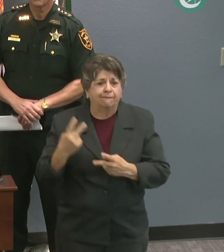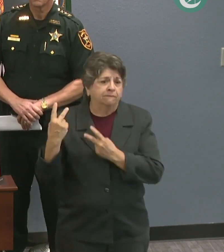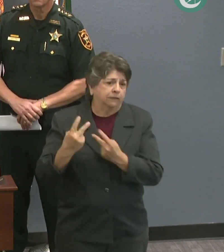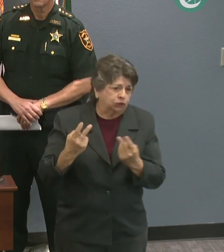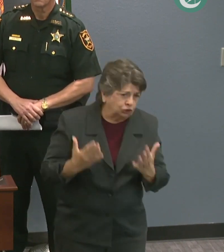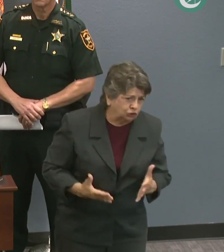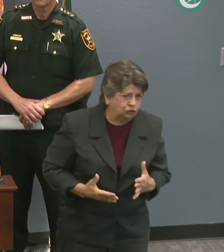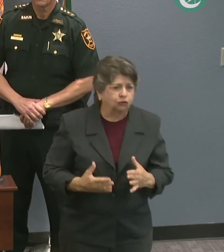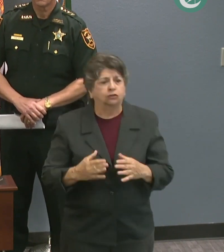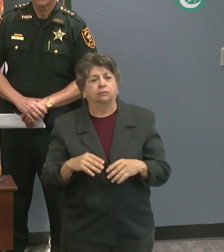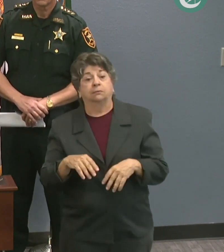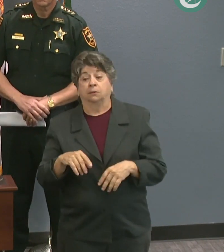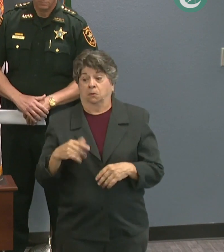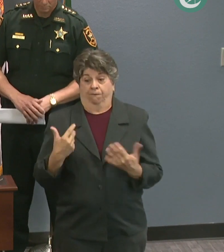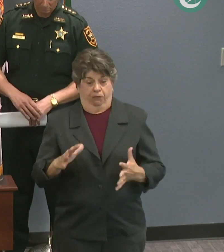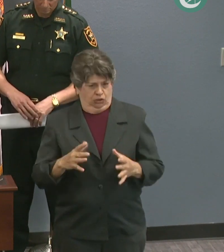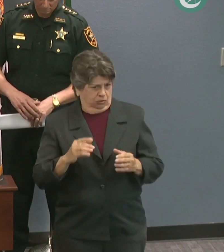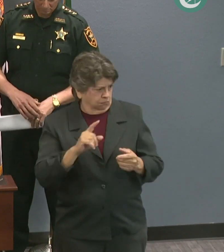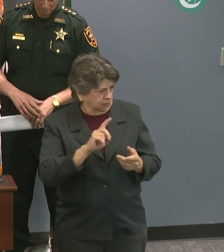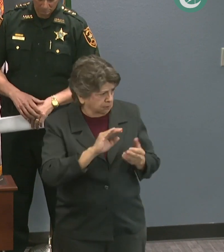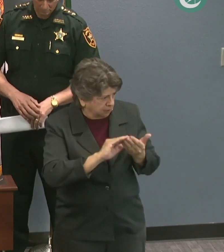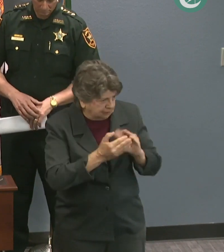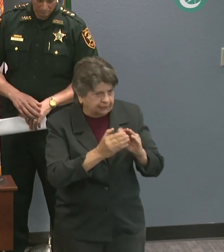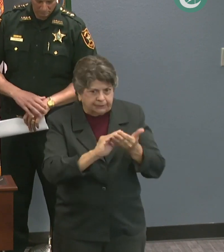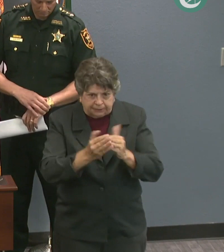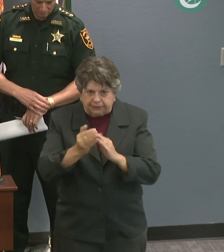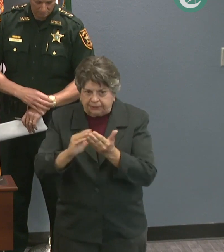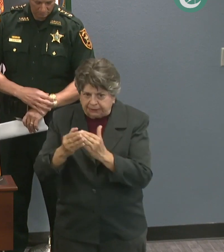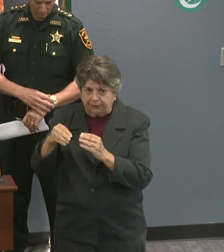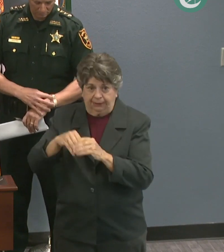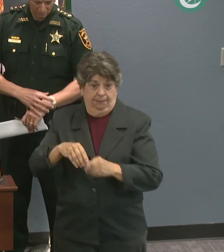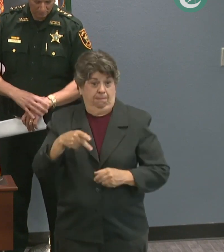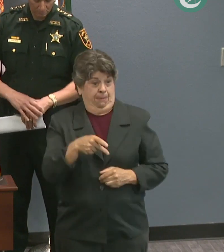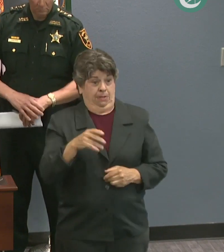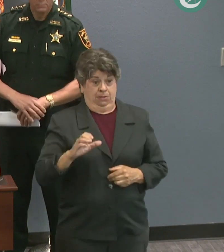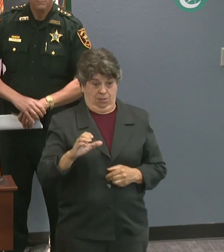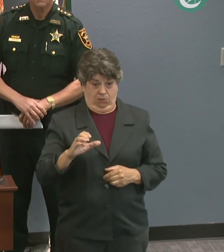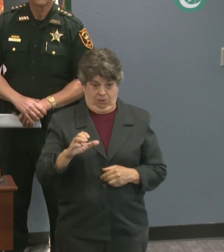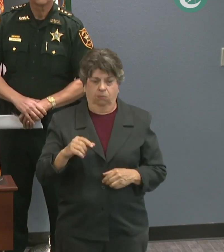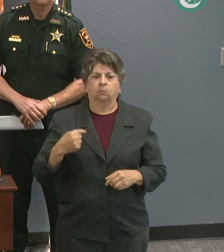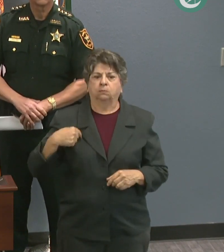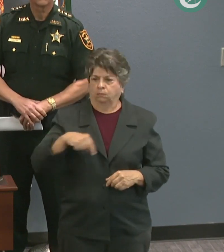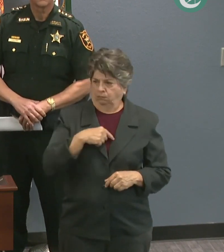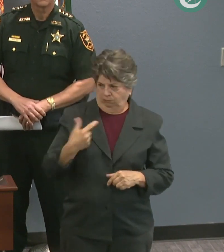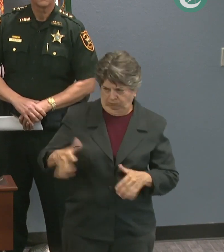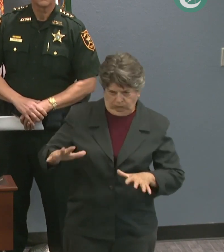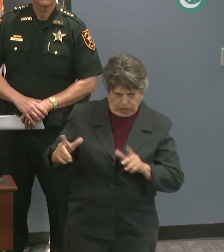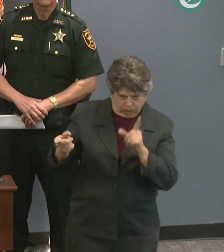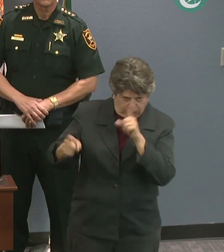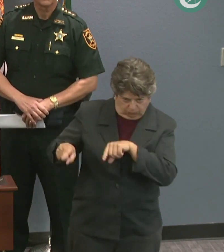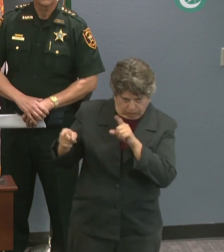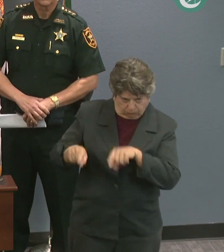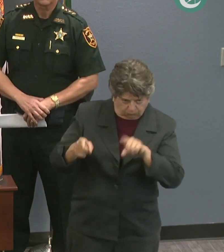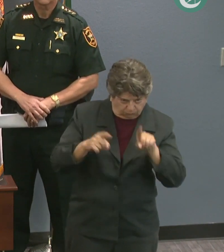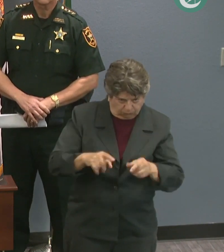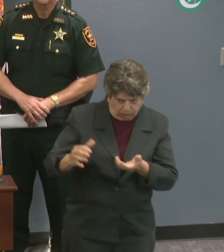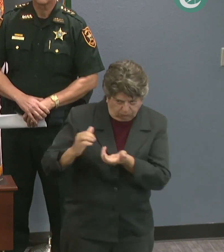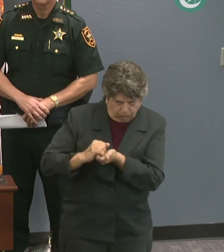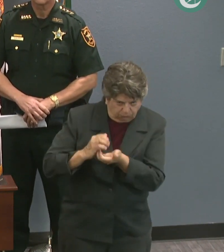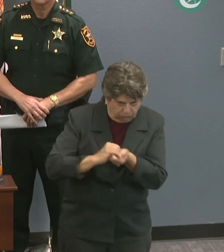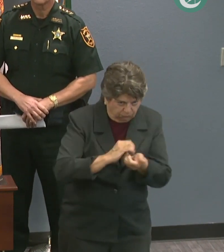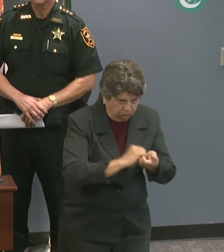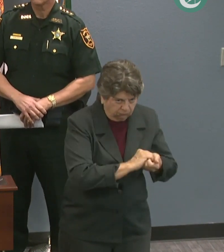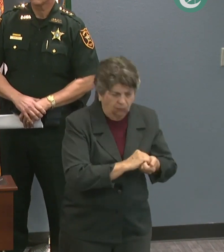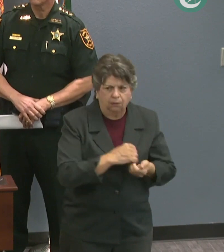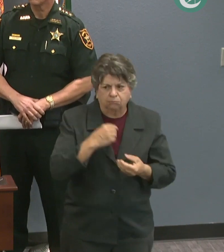Health, Pinellas partners, and our medical professionals, that we implement reasonable measures to protect our public. We're implementing a number of